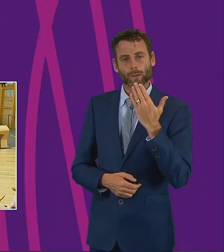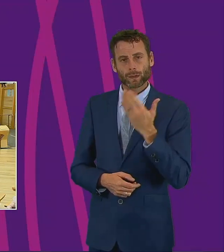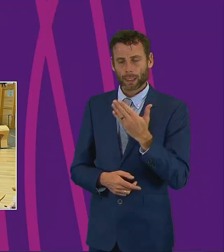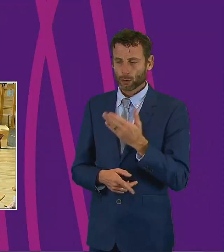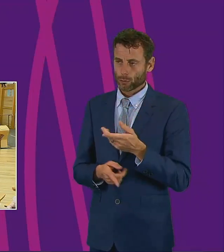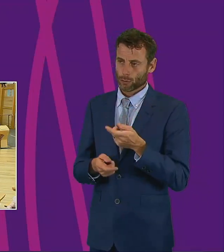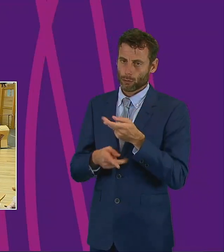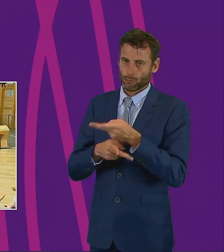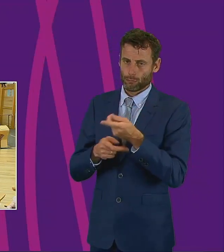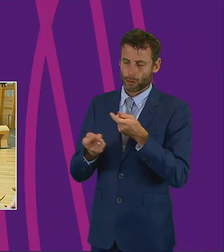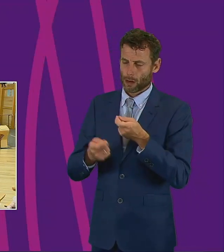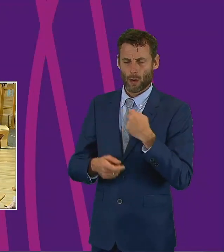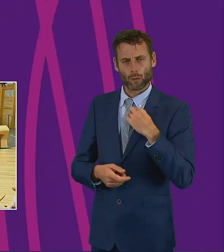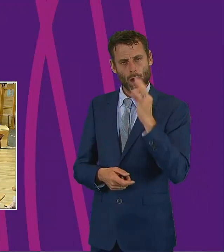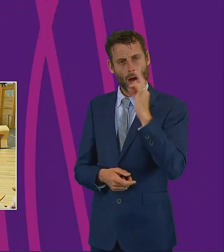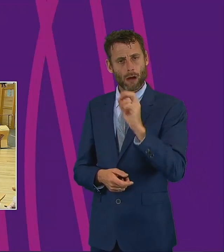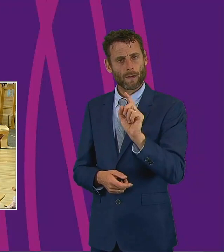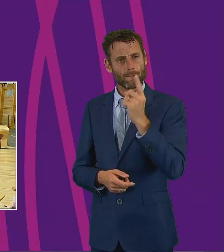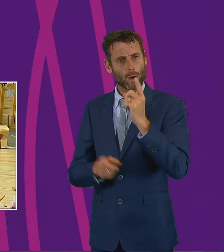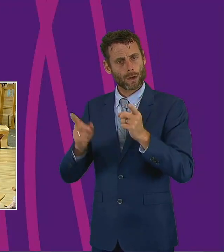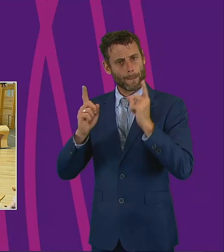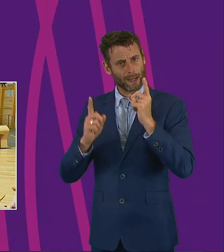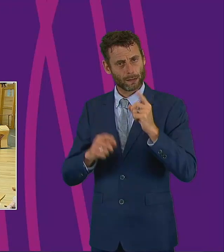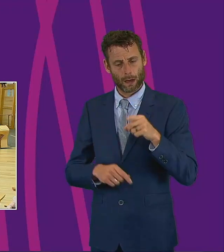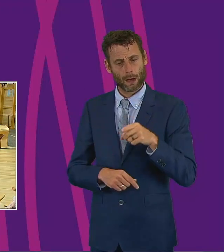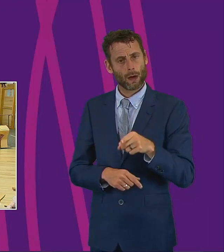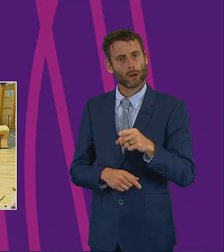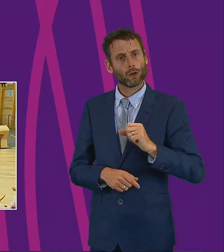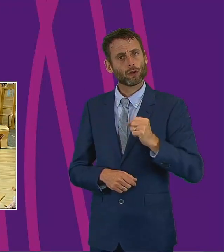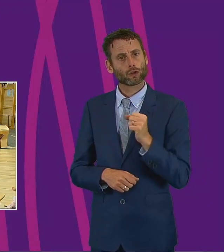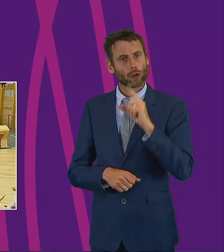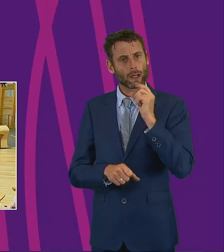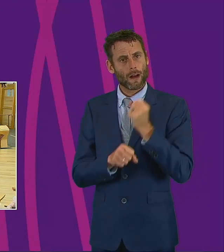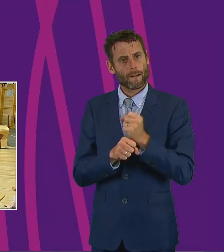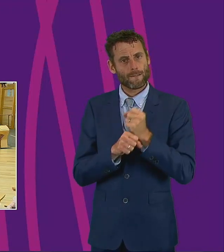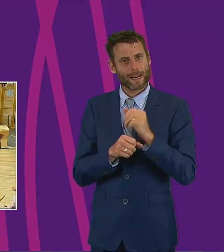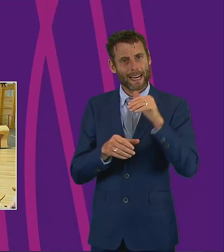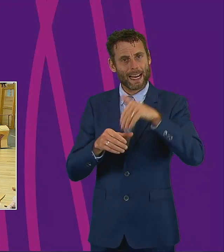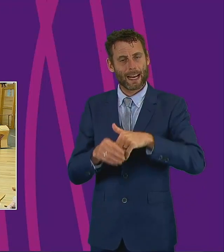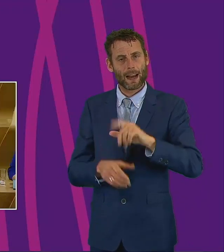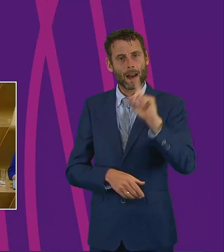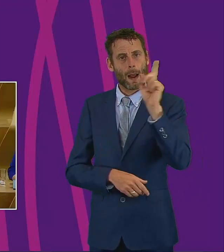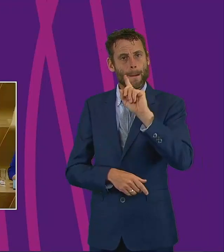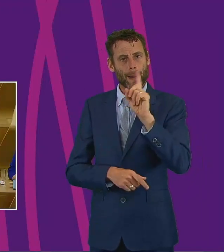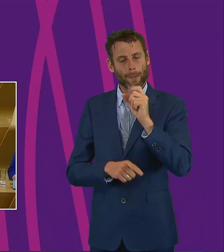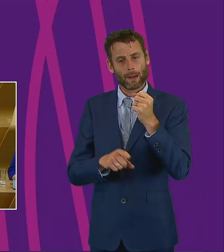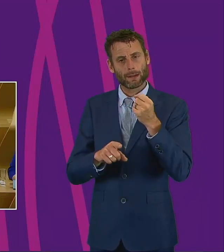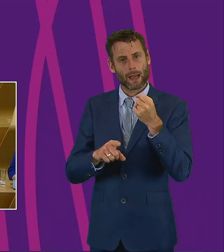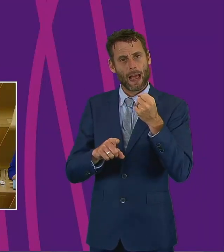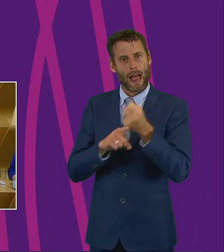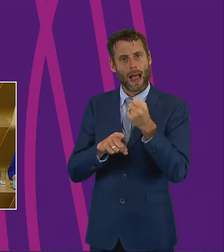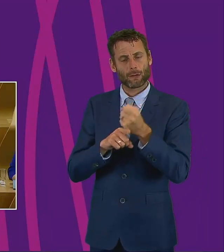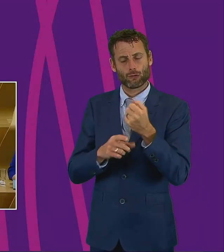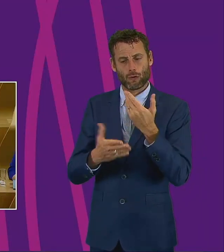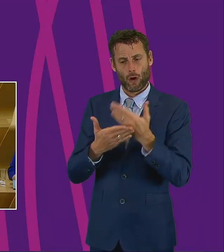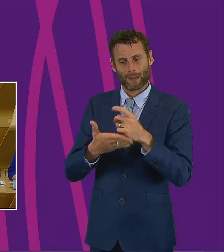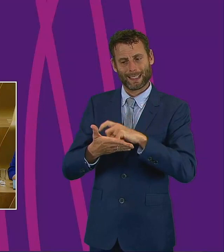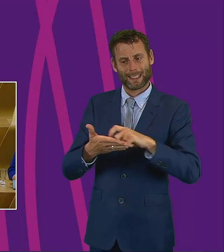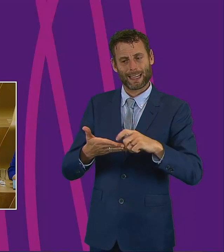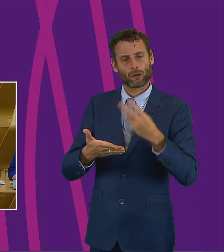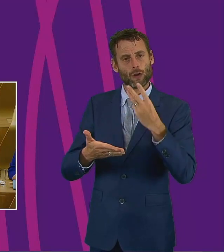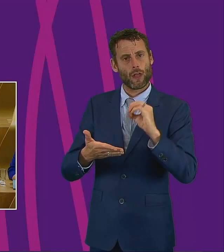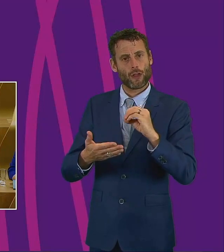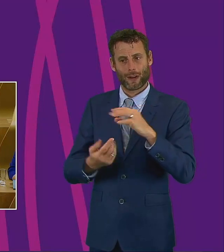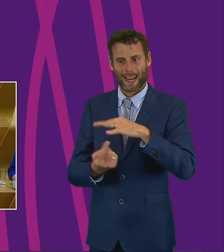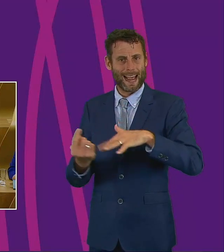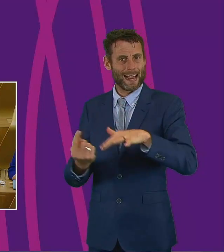ask the First Minister the cost of the Scottish Government's participation in the People's Action on Section 30 case, in light of the recent